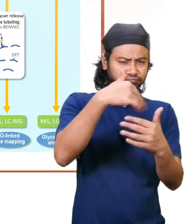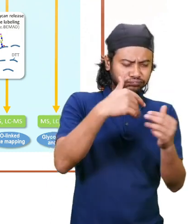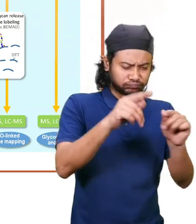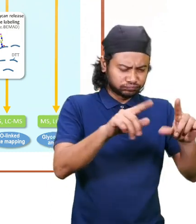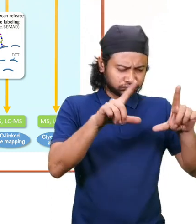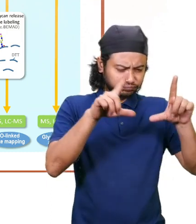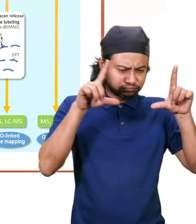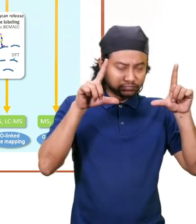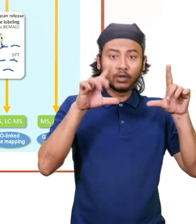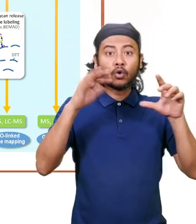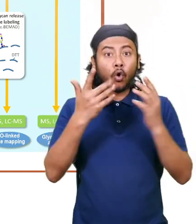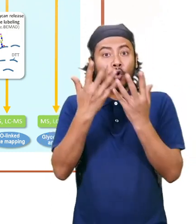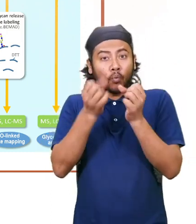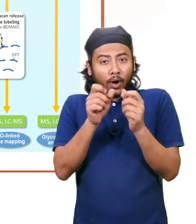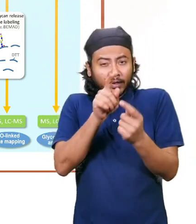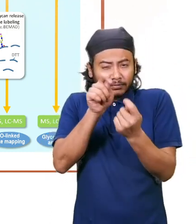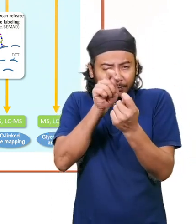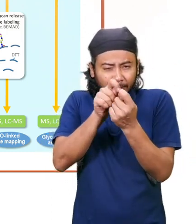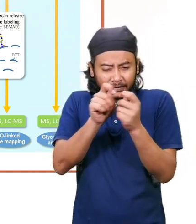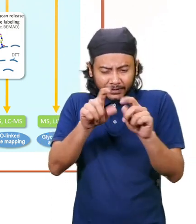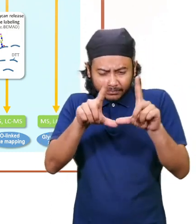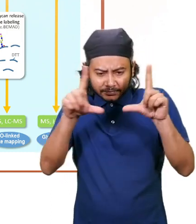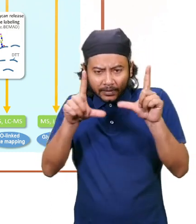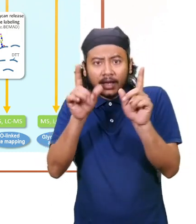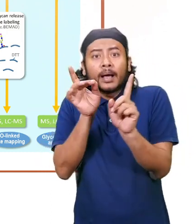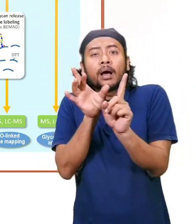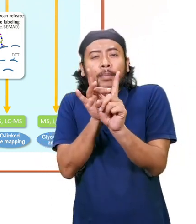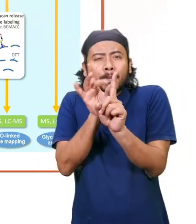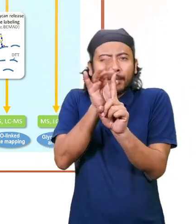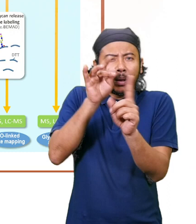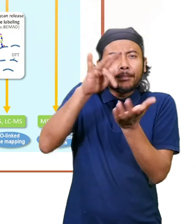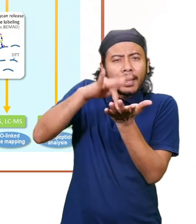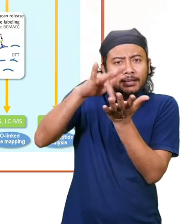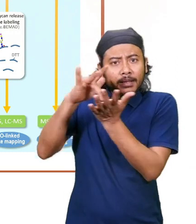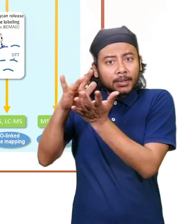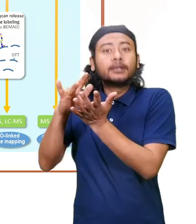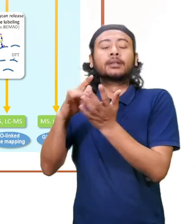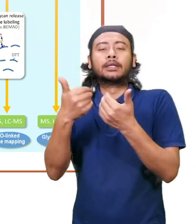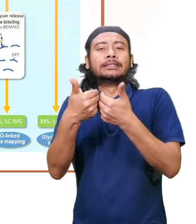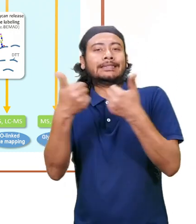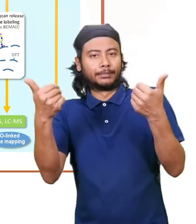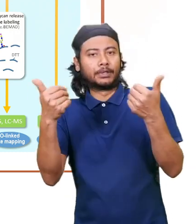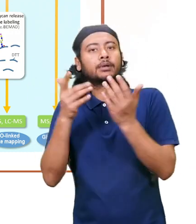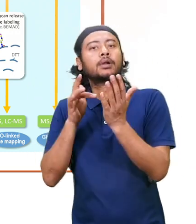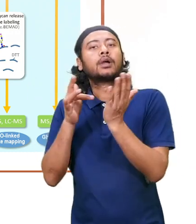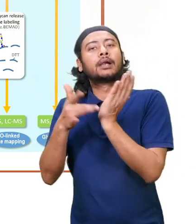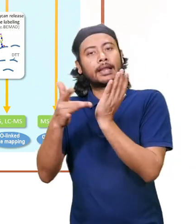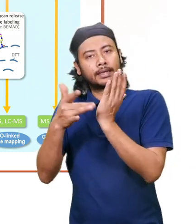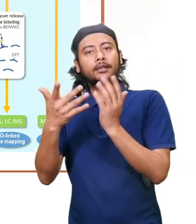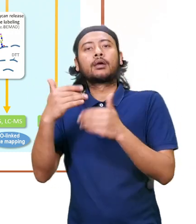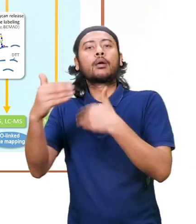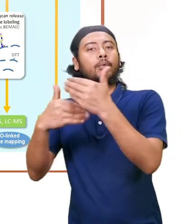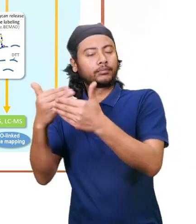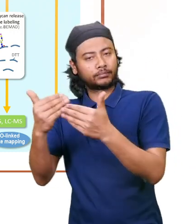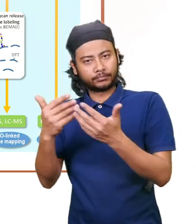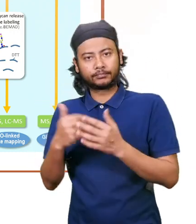either directly or after processing through specific methods for the determination of their sites.